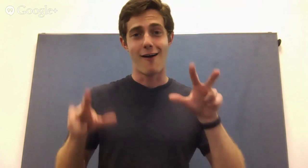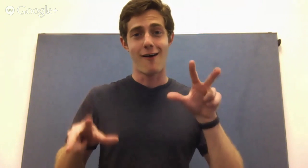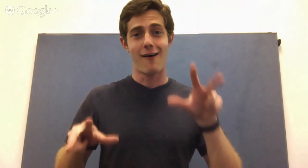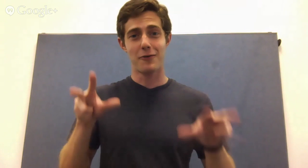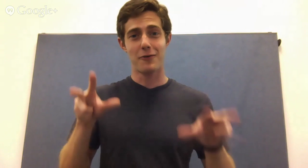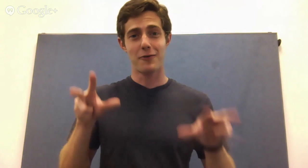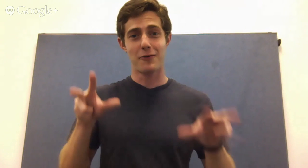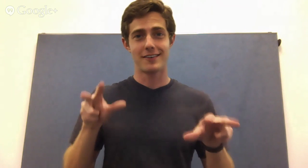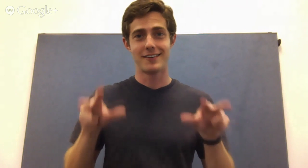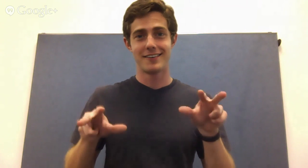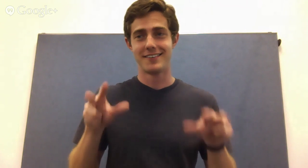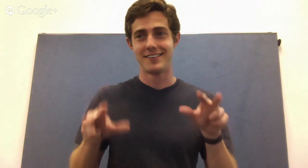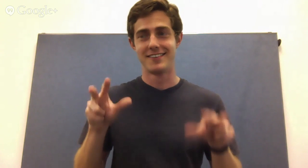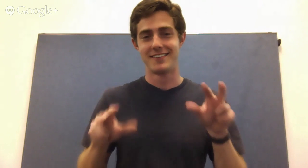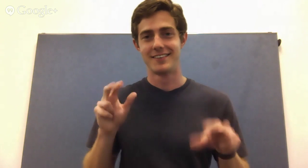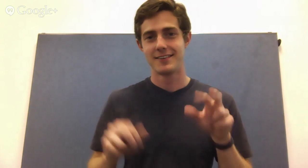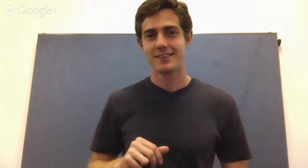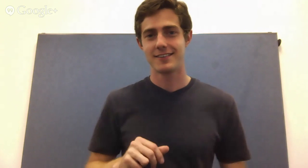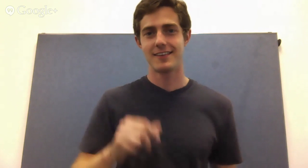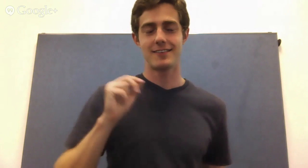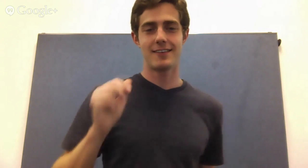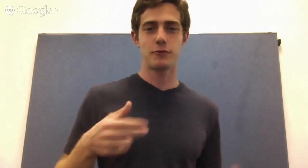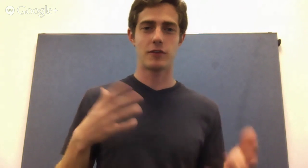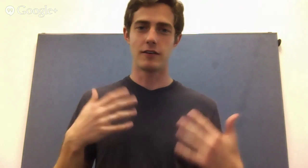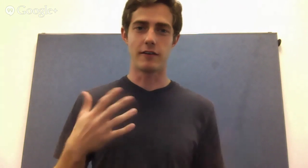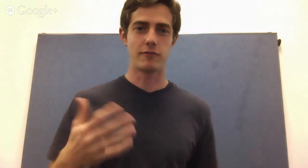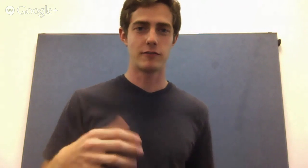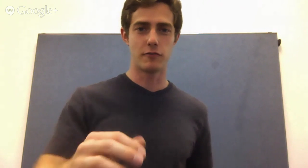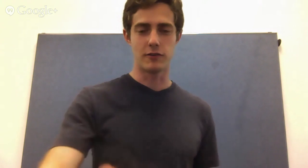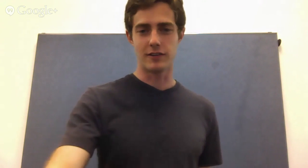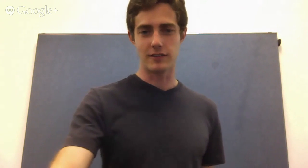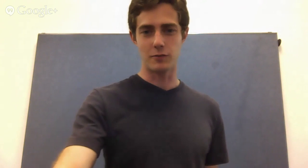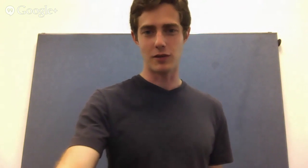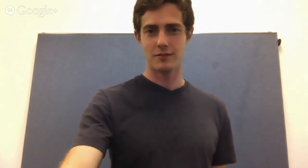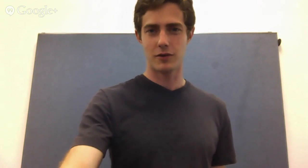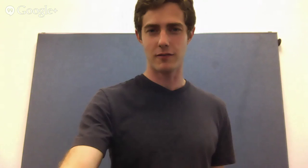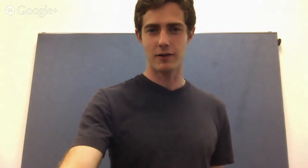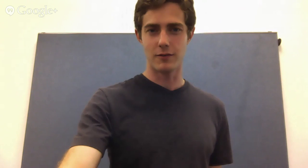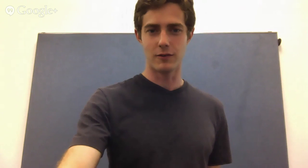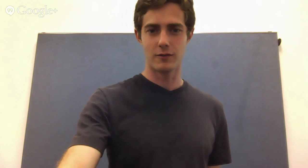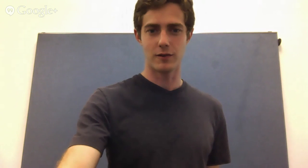Awkward. Because that's what the internet still feels like to me whenever I do this stuff.